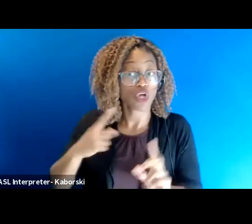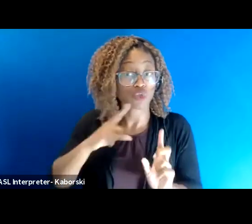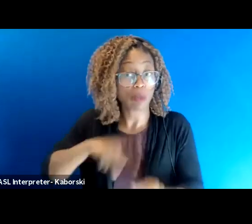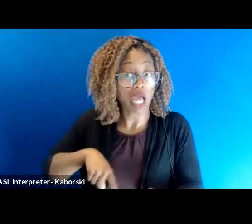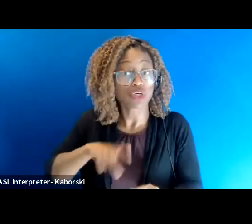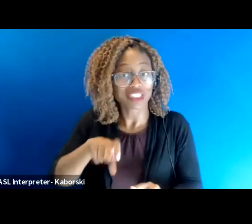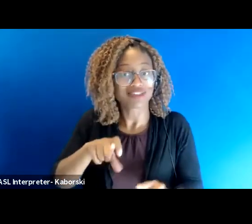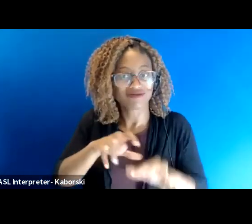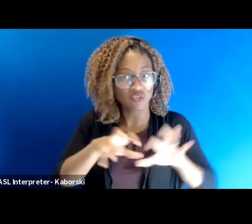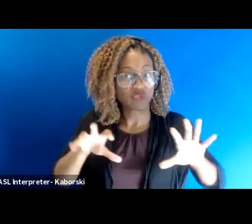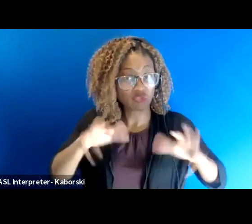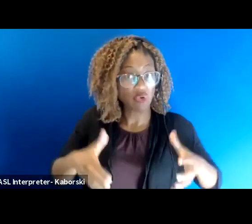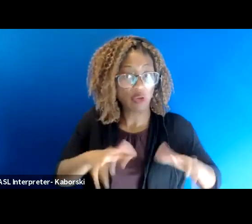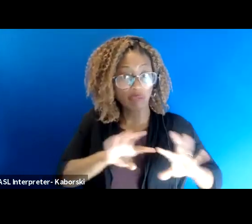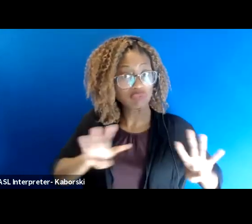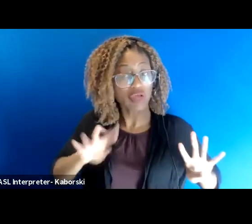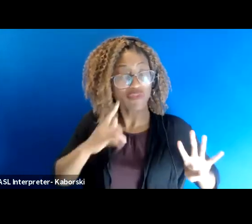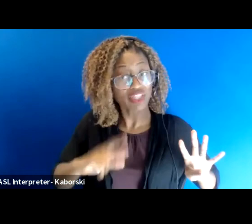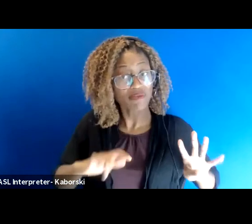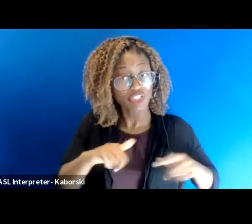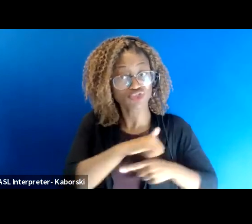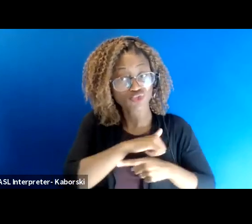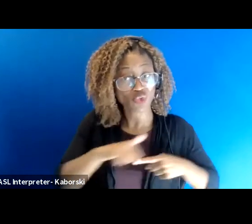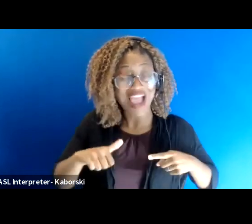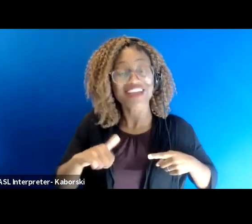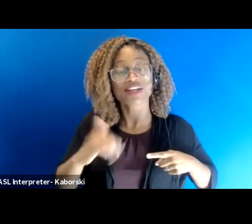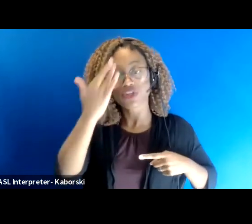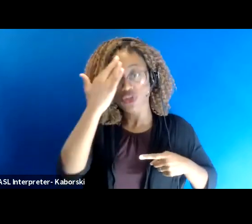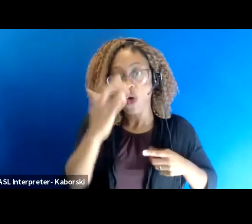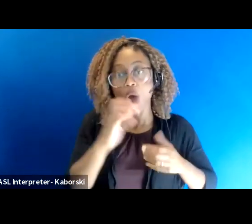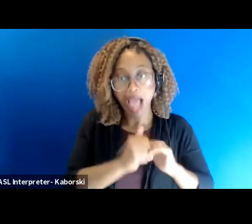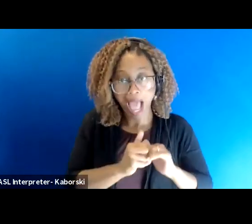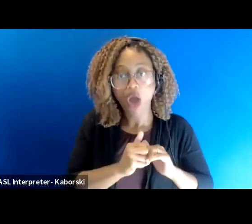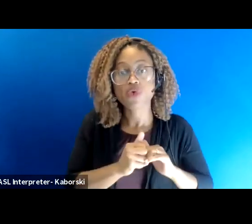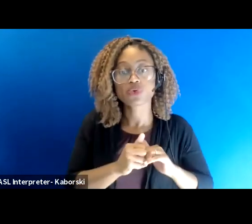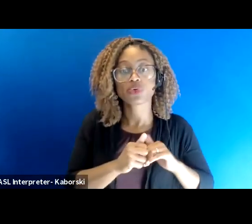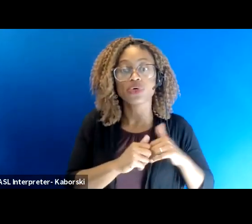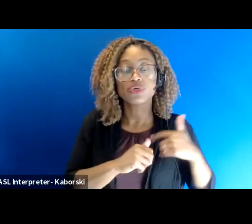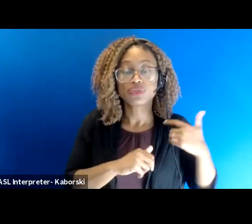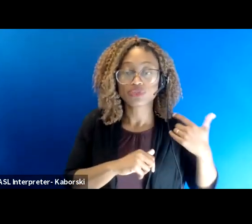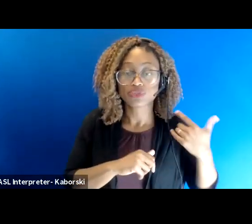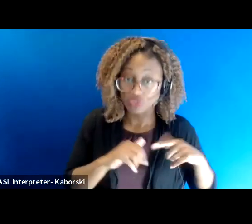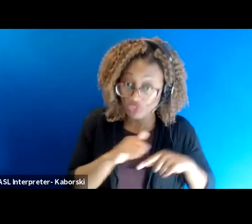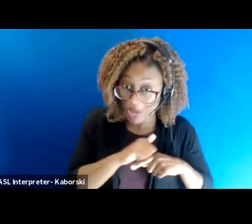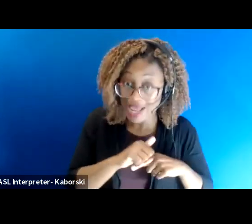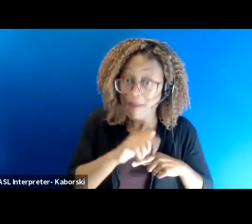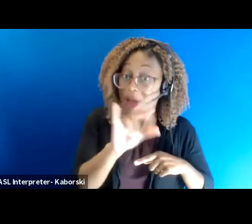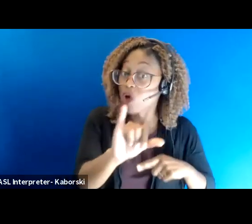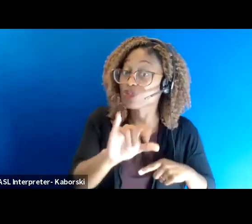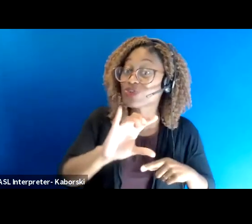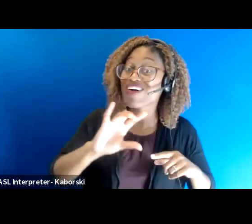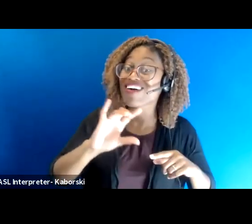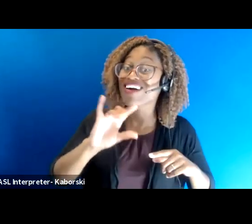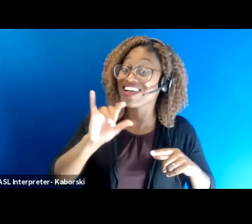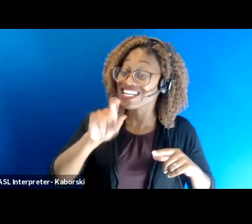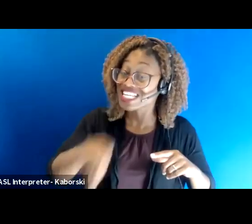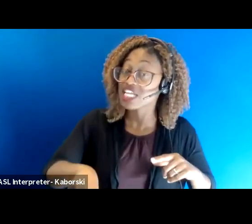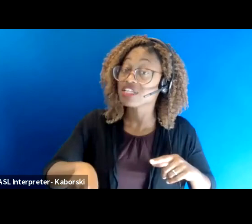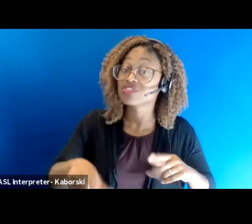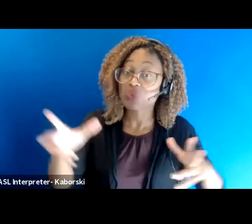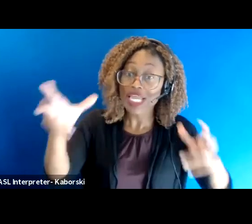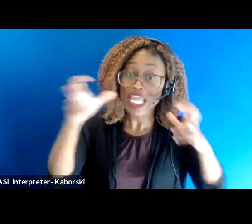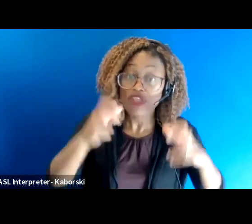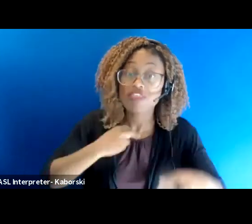trained, but they need to be trained by the communities that they serve. And one of the things that we did also find out is